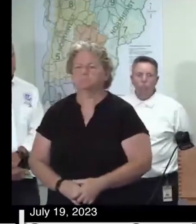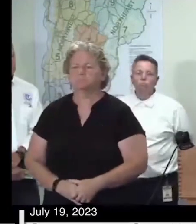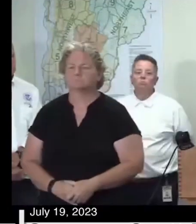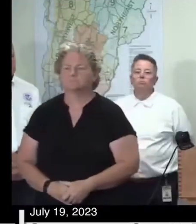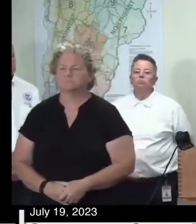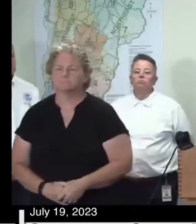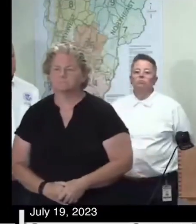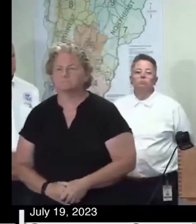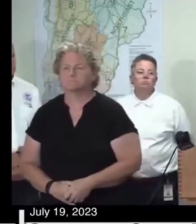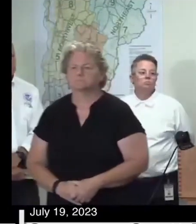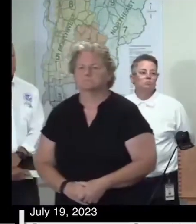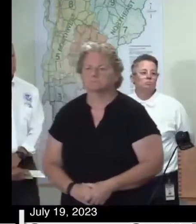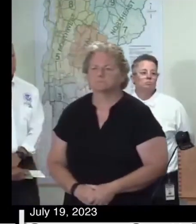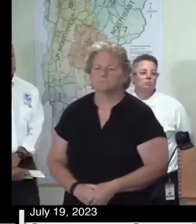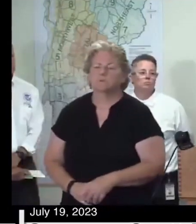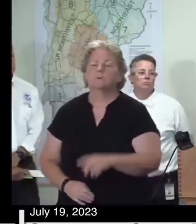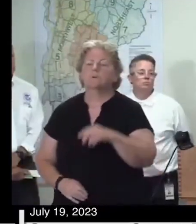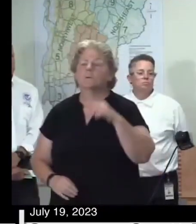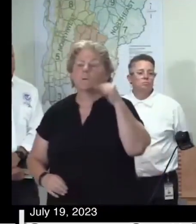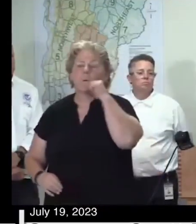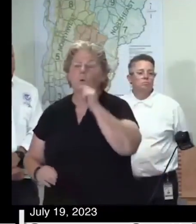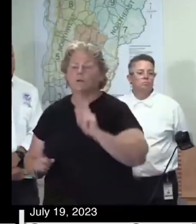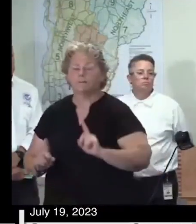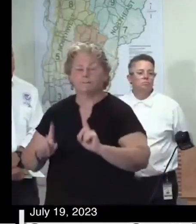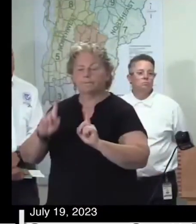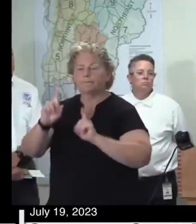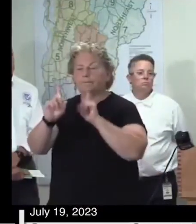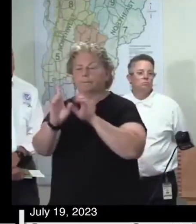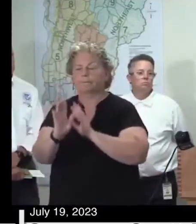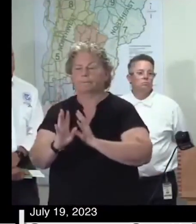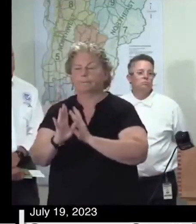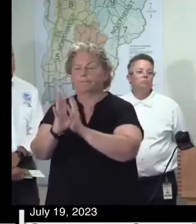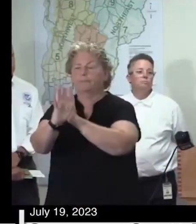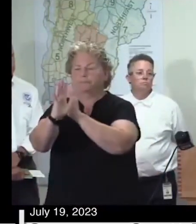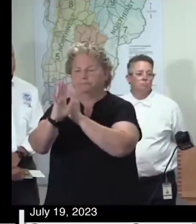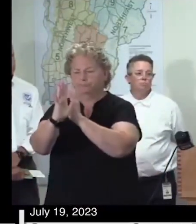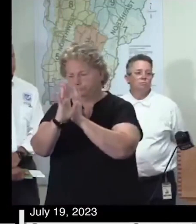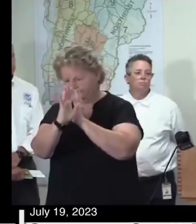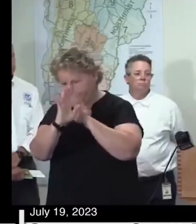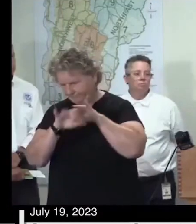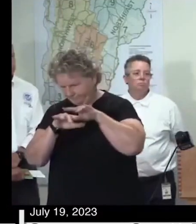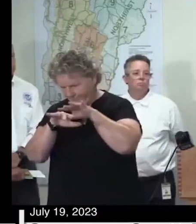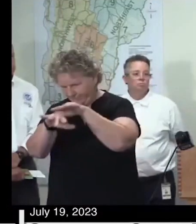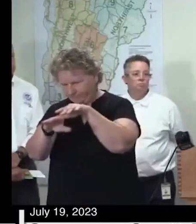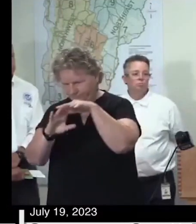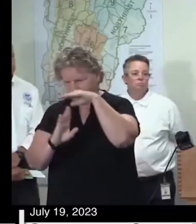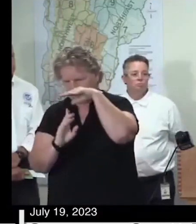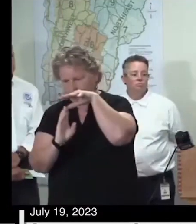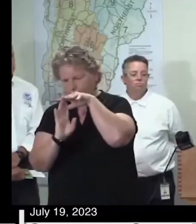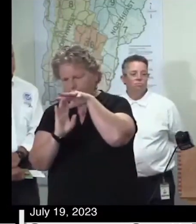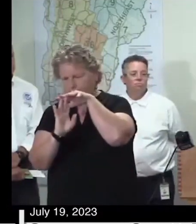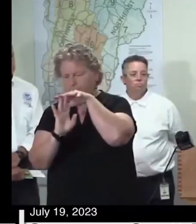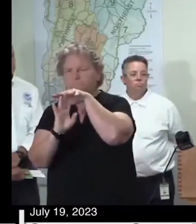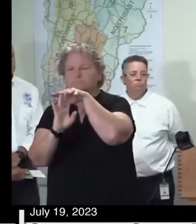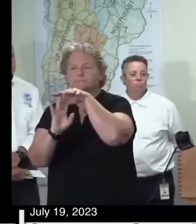underwater. Do not know if it's going to come back or not. And we're talking about debris today. The debris is enormous on